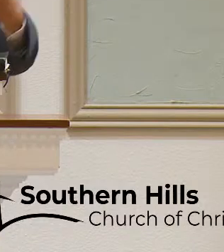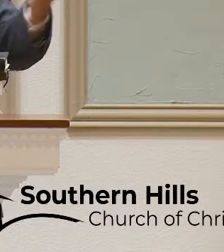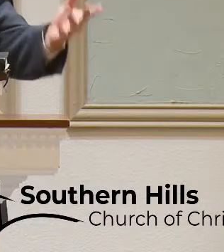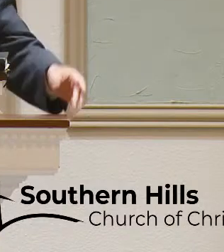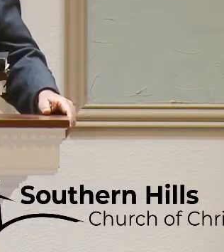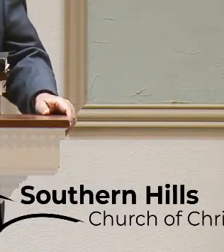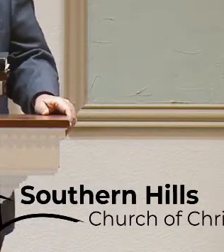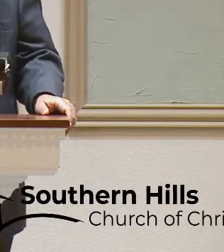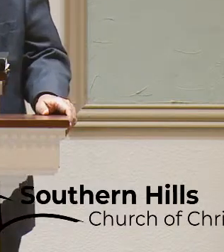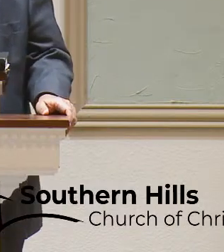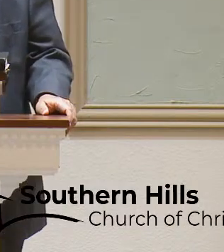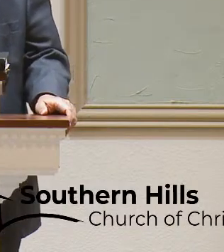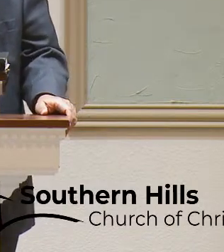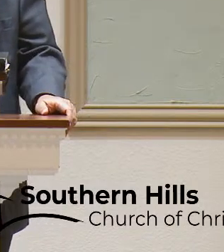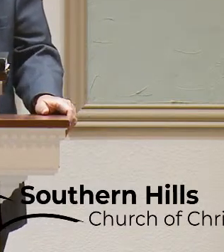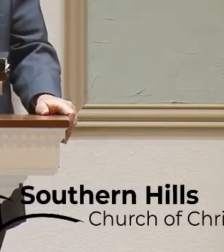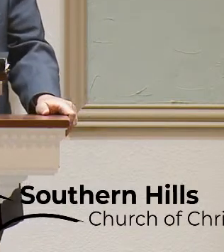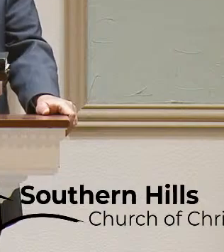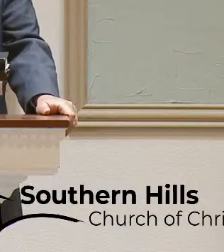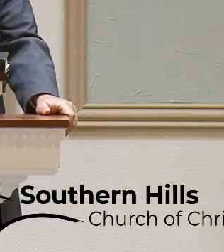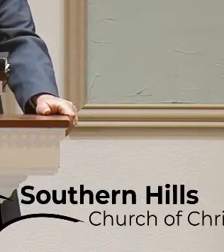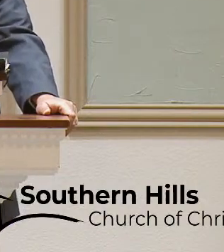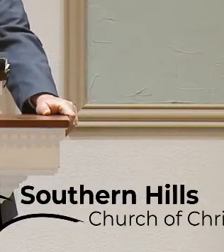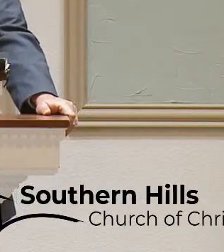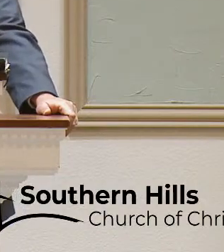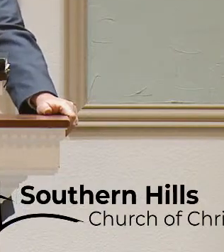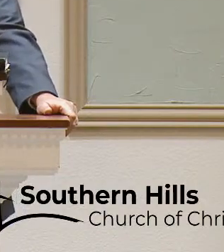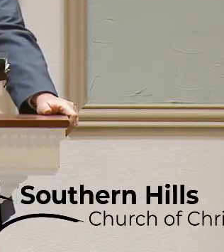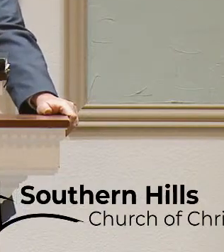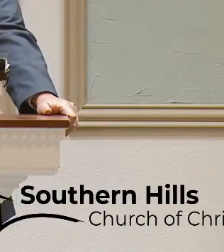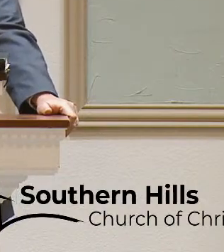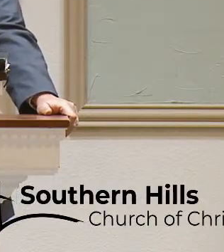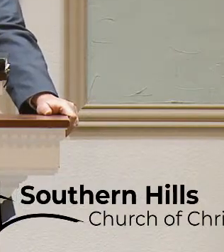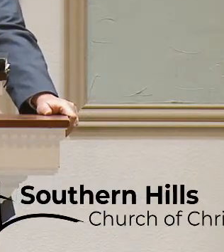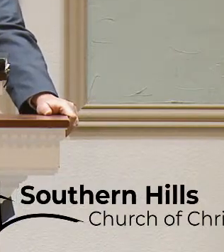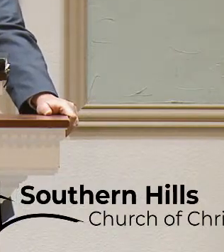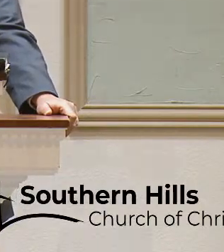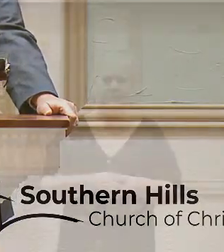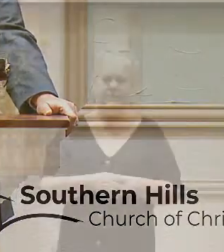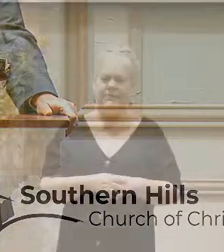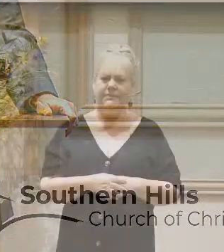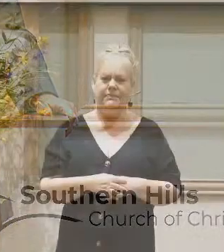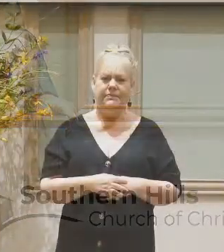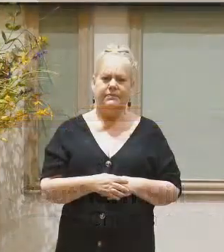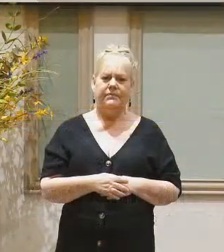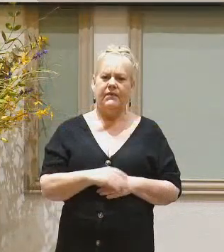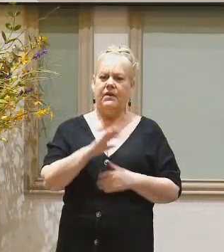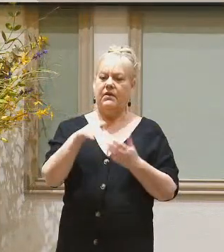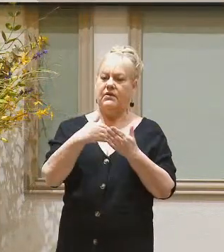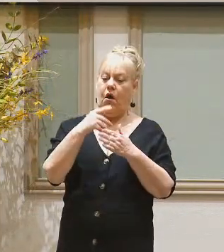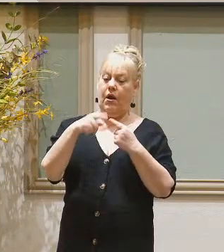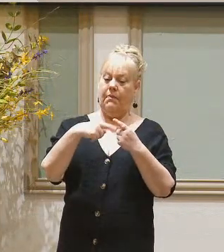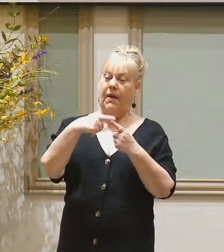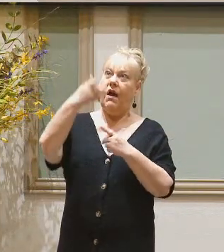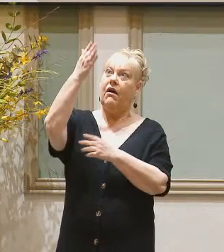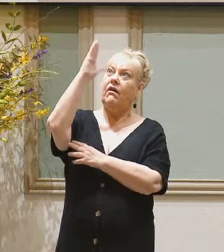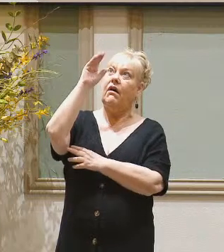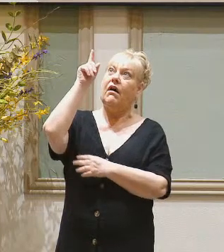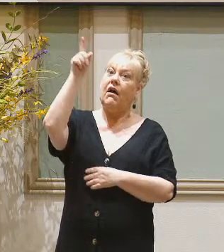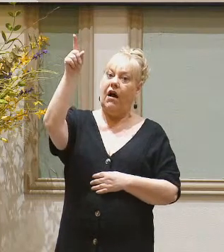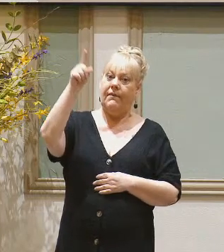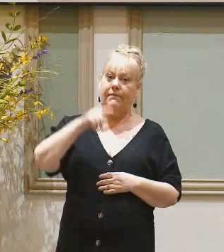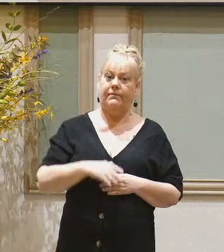So let's lose the pride. It ain't about us. It's all about God.